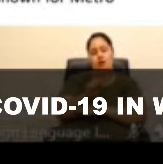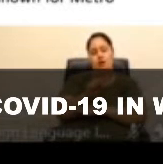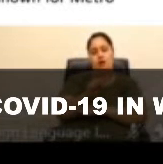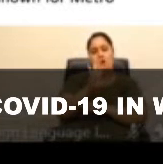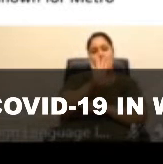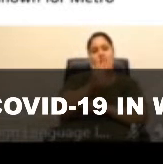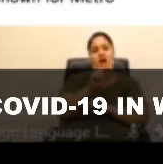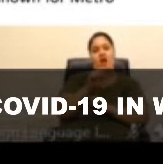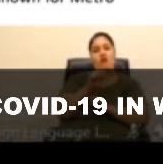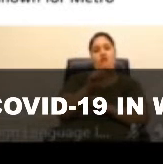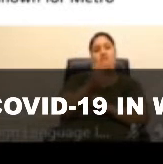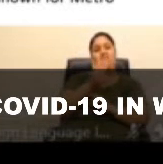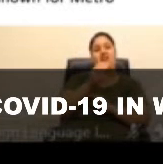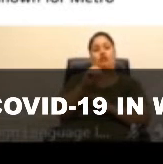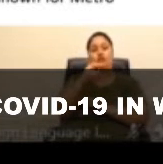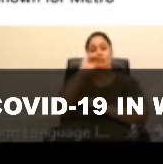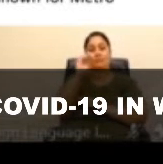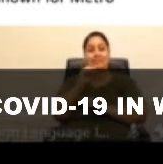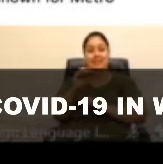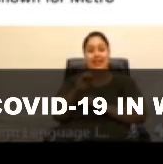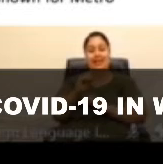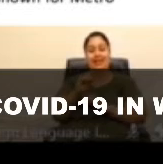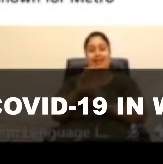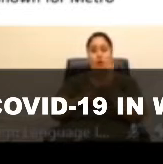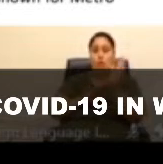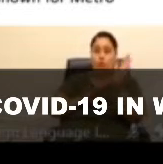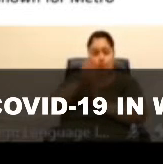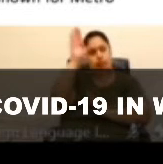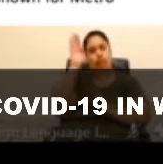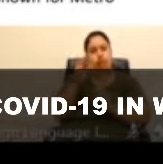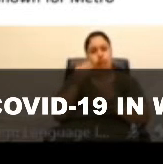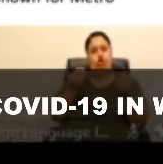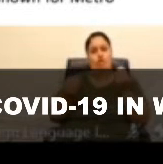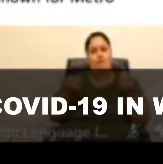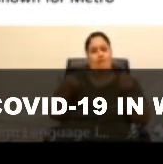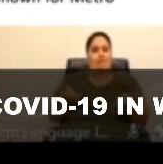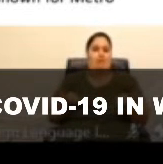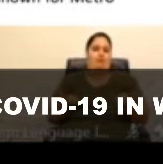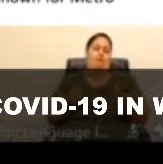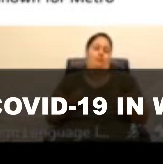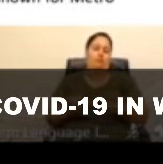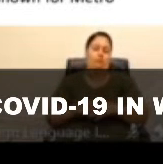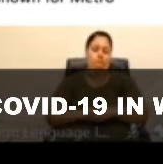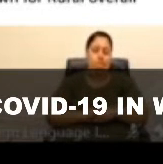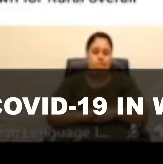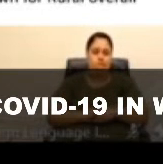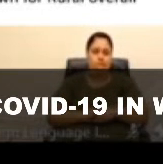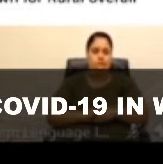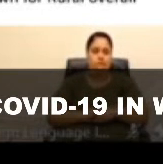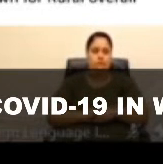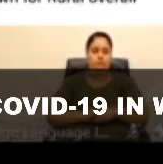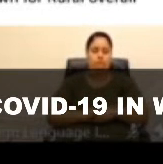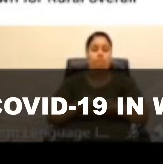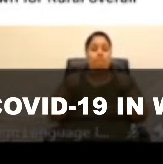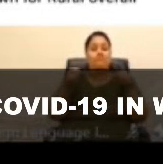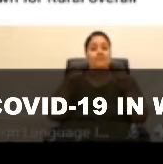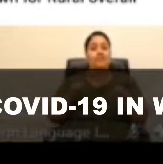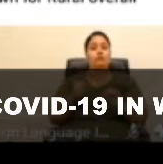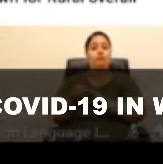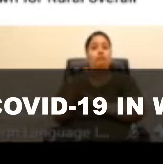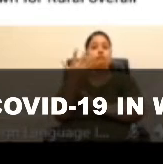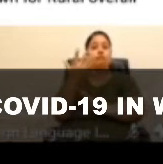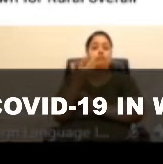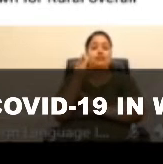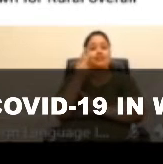nearly 500% increase in our number of cases. The next slide. This is looking